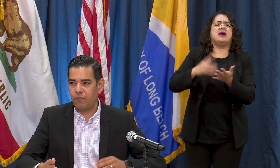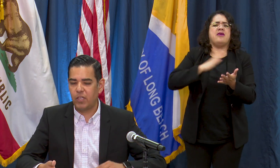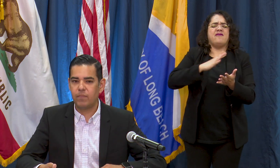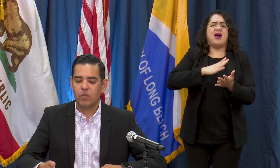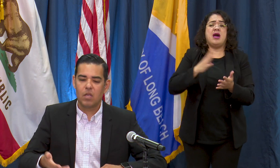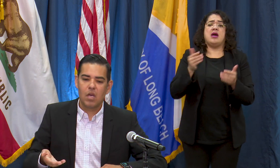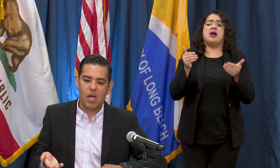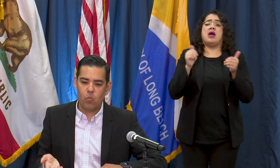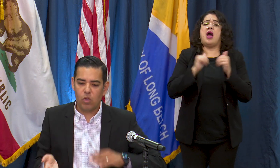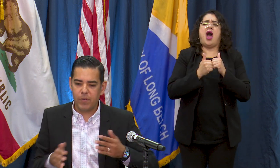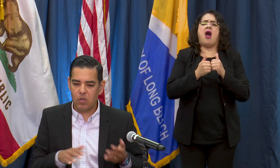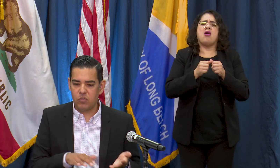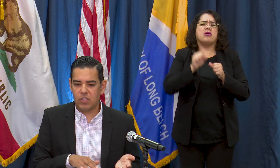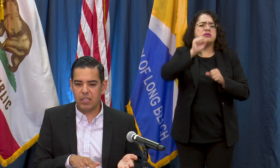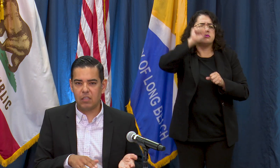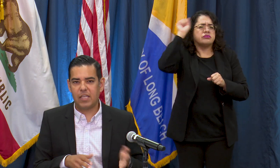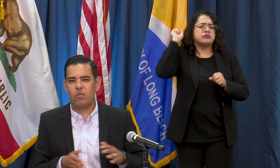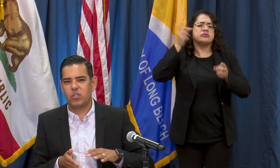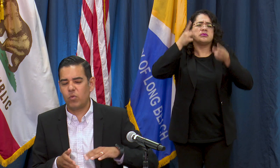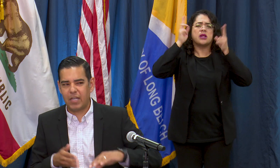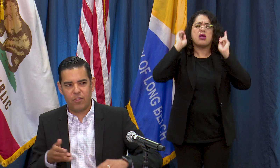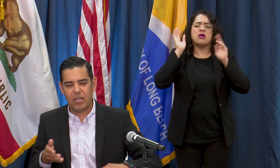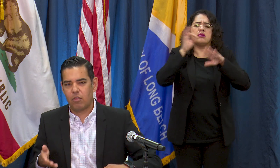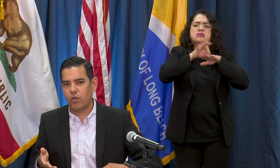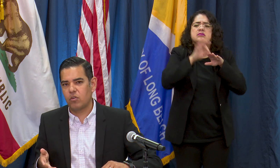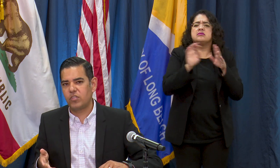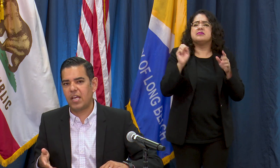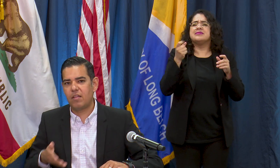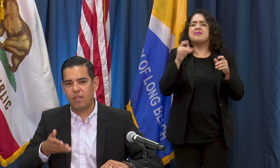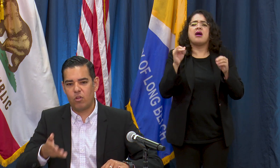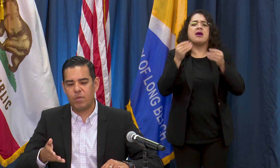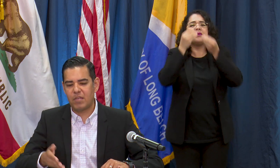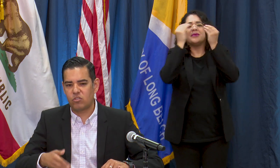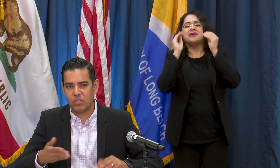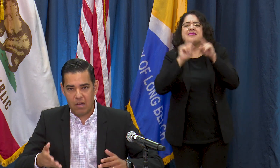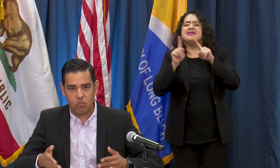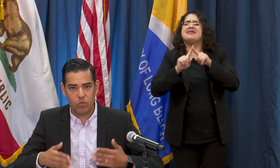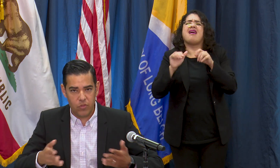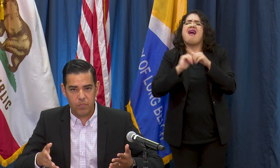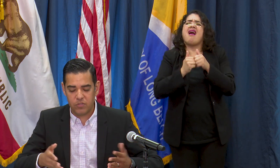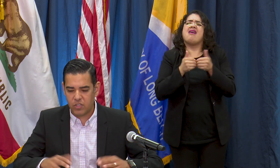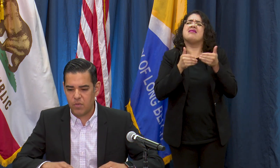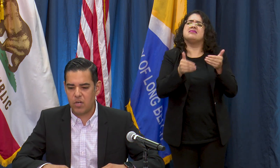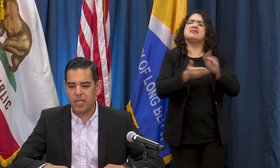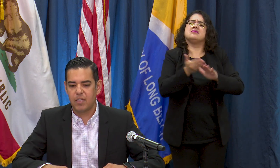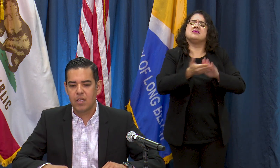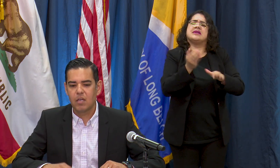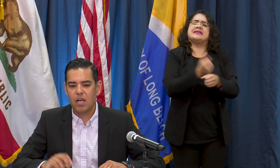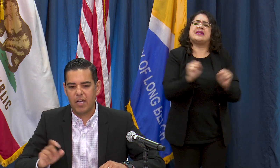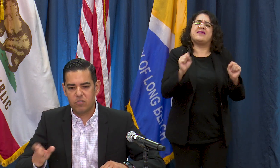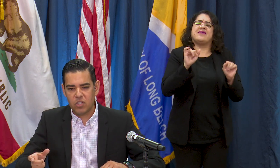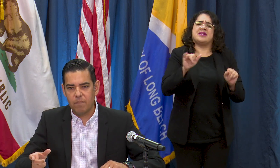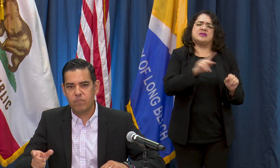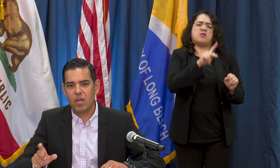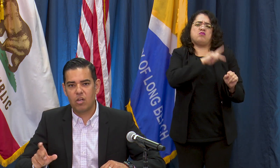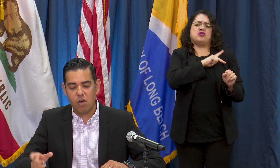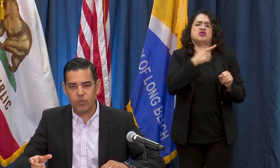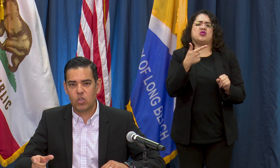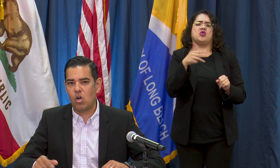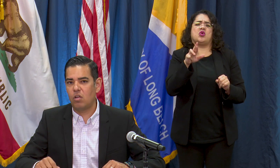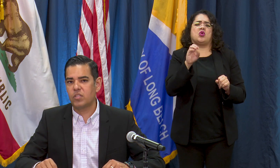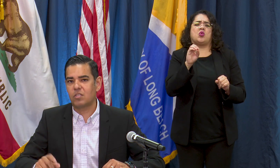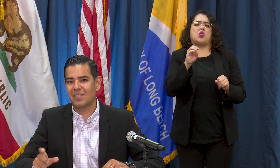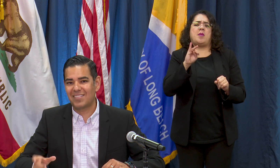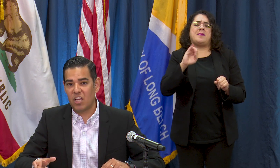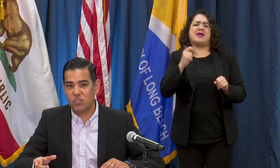done safely. We'll be hosting later this week, I think Thursday, and there'll be messages out within the business community, some